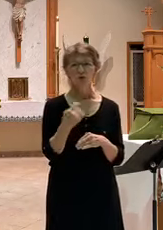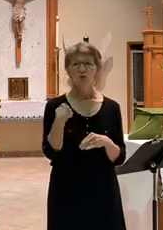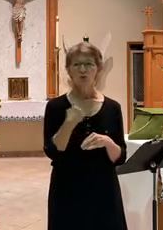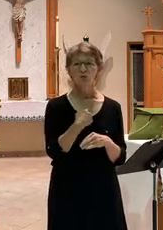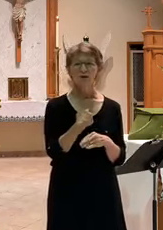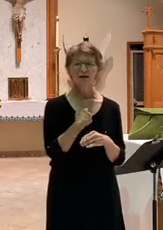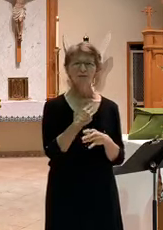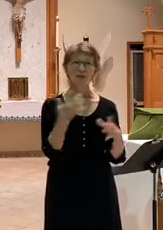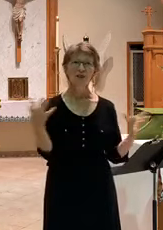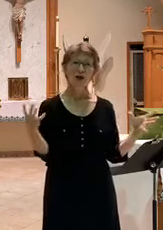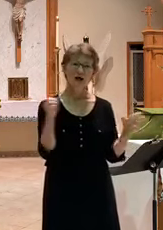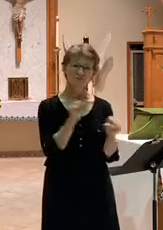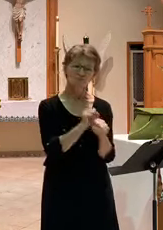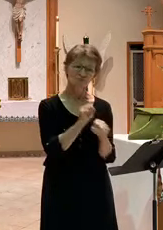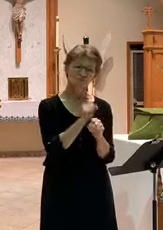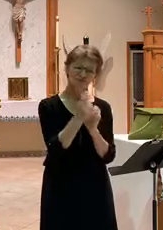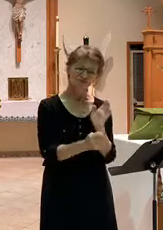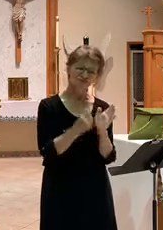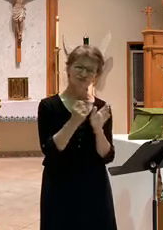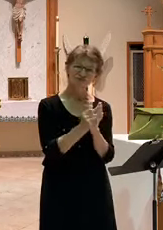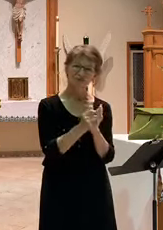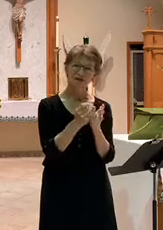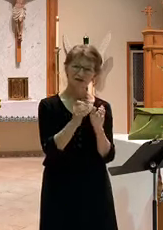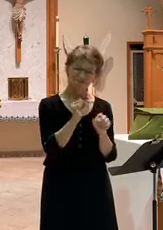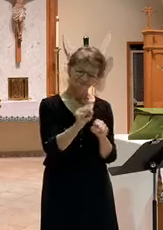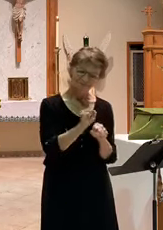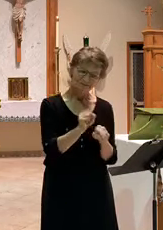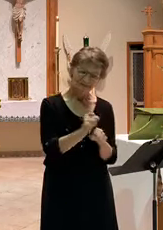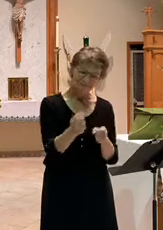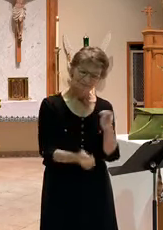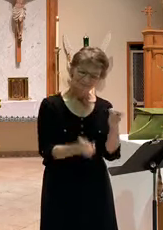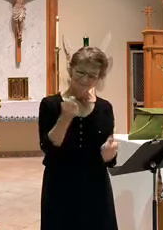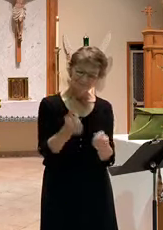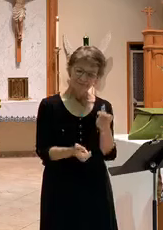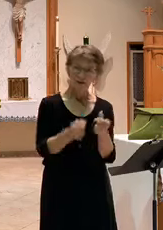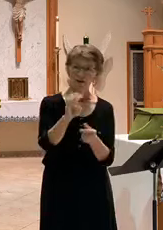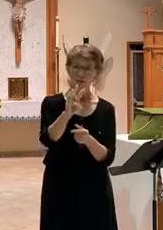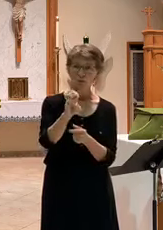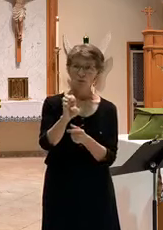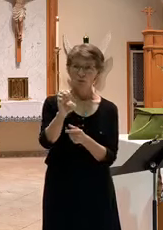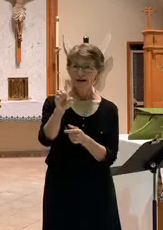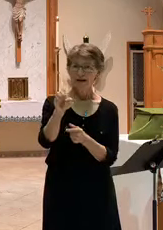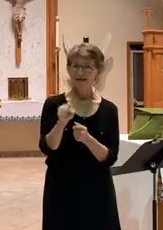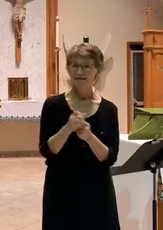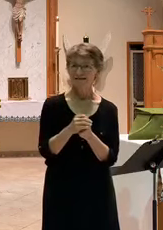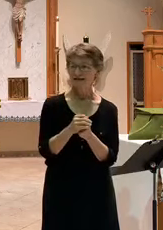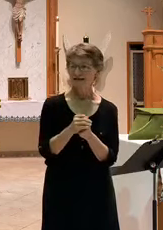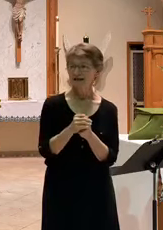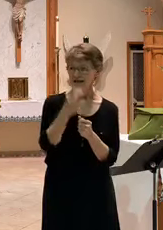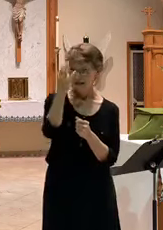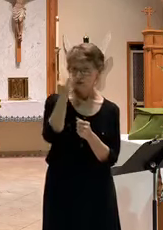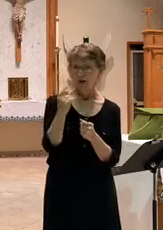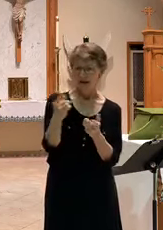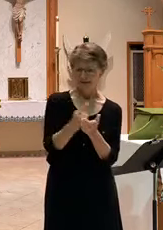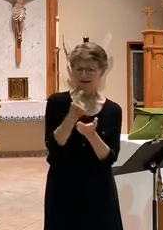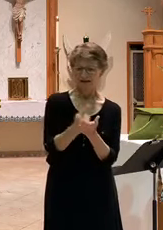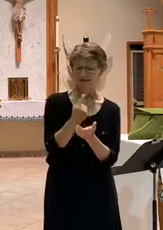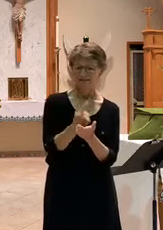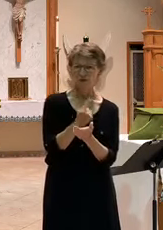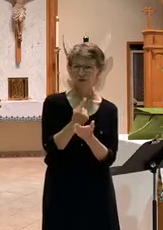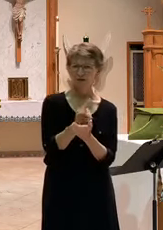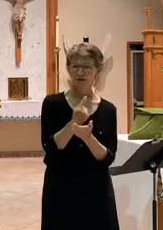of weeds, which makes it a little odd today in our gospel. We hear the reply, should we pull up the